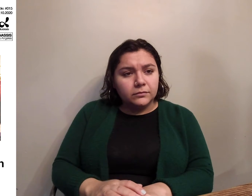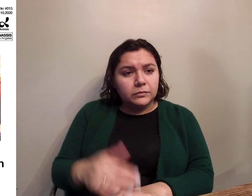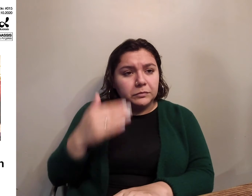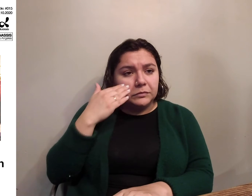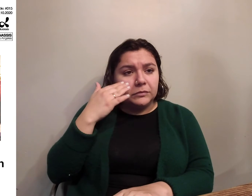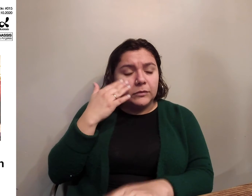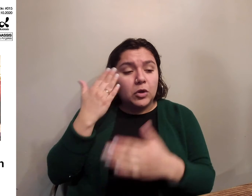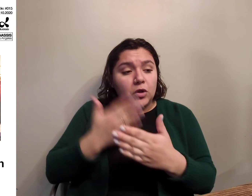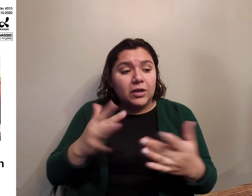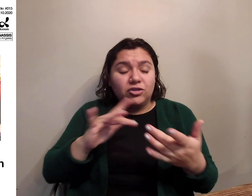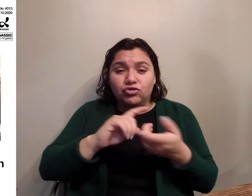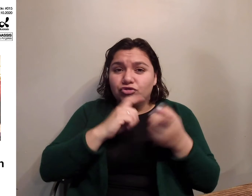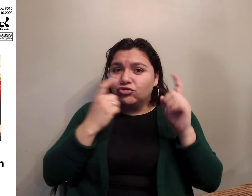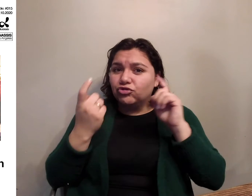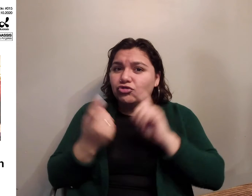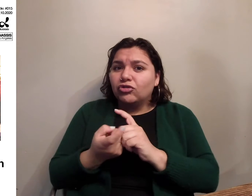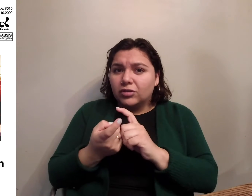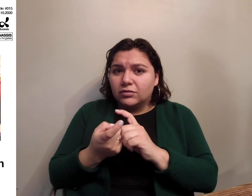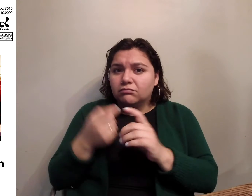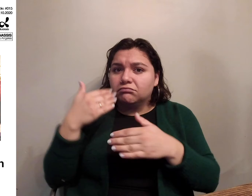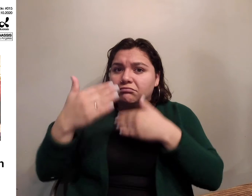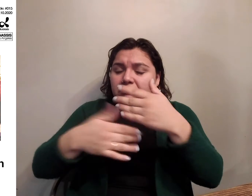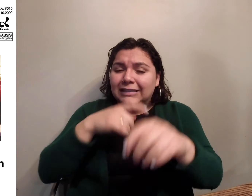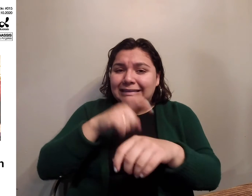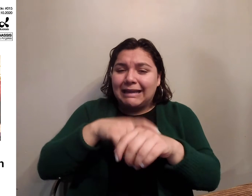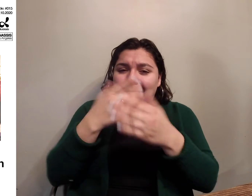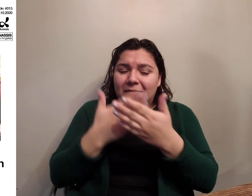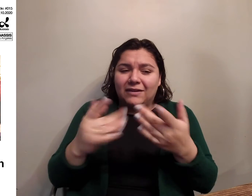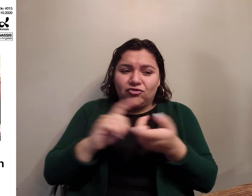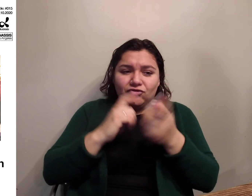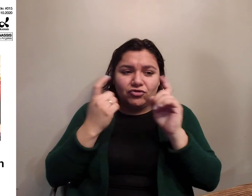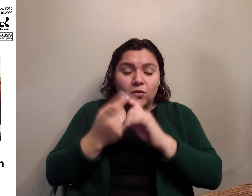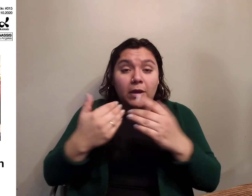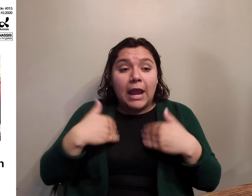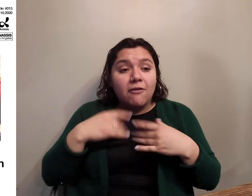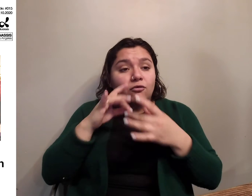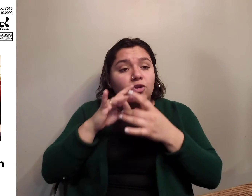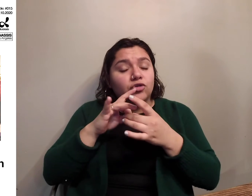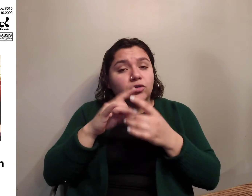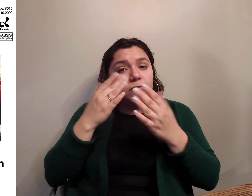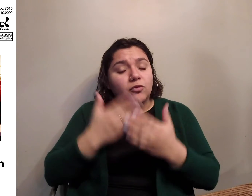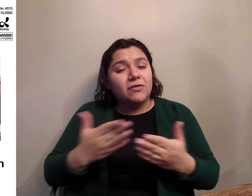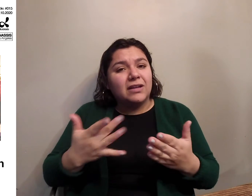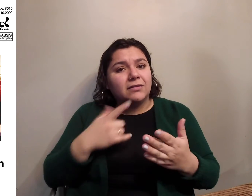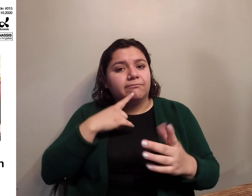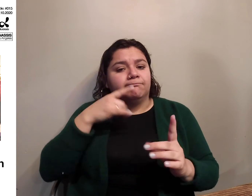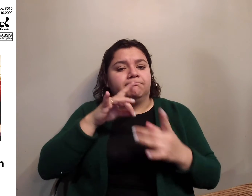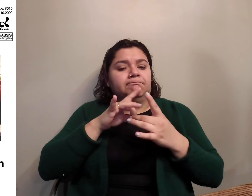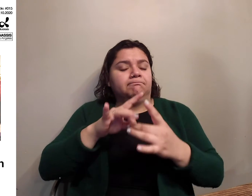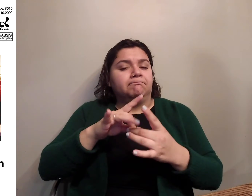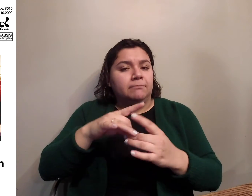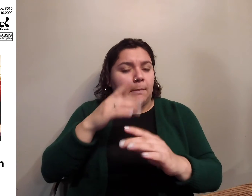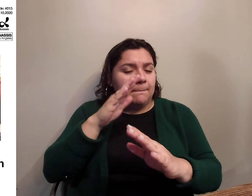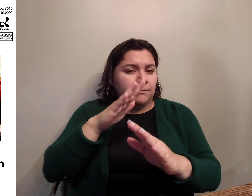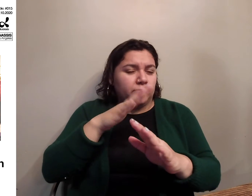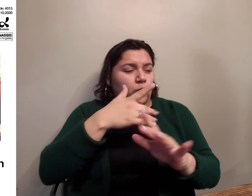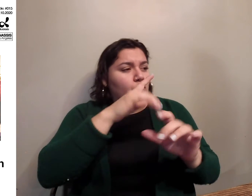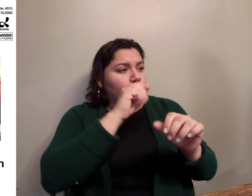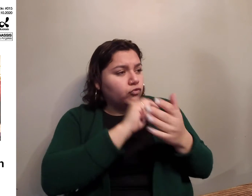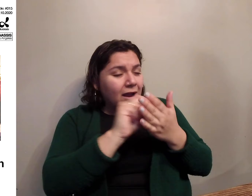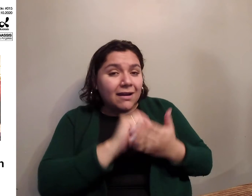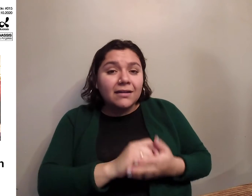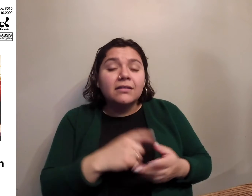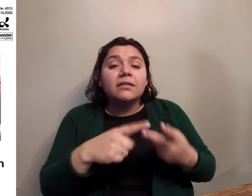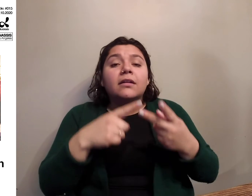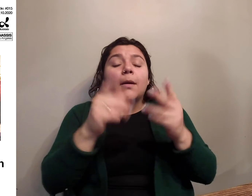things change over time. And, we have a relationship to certain works of literature and music, which we loved once upon